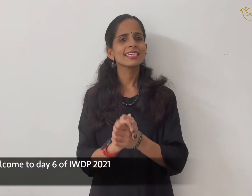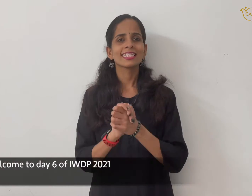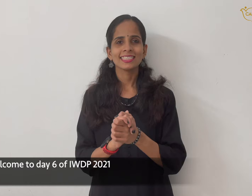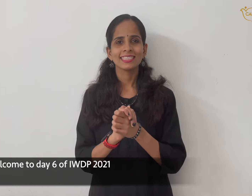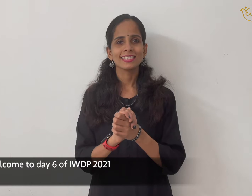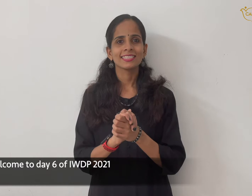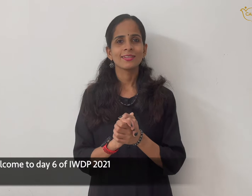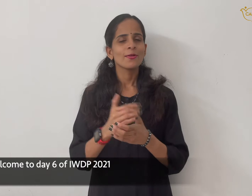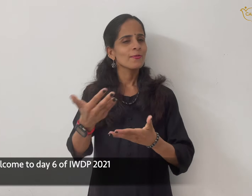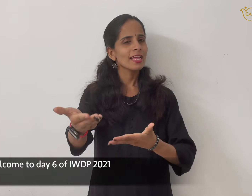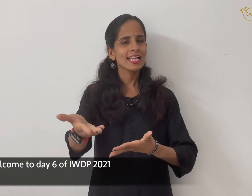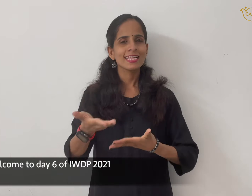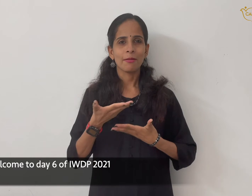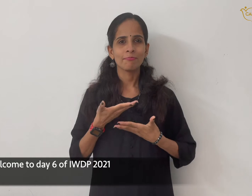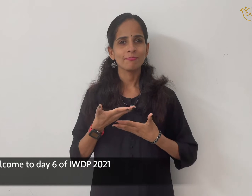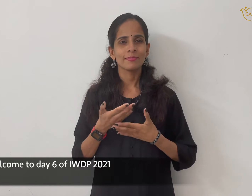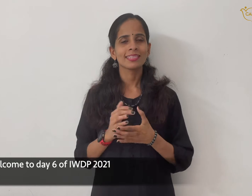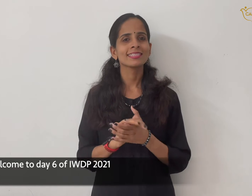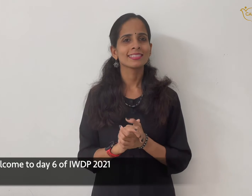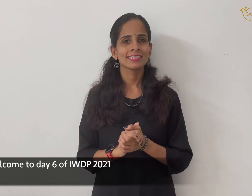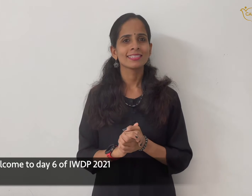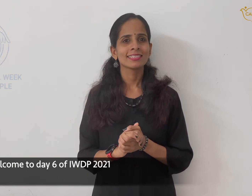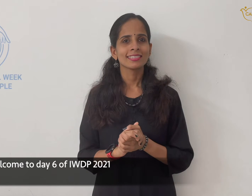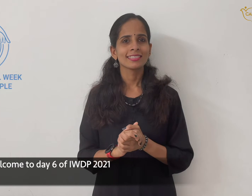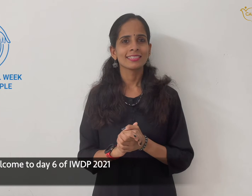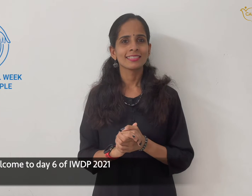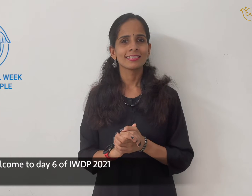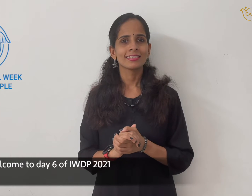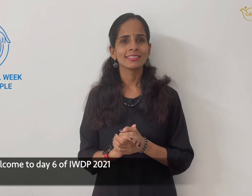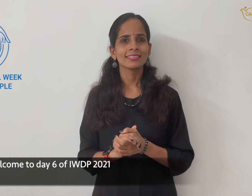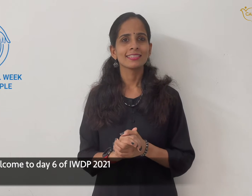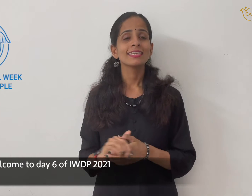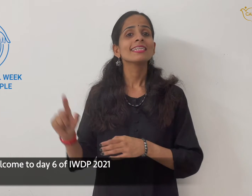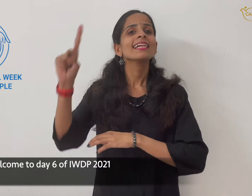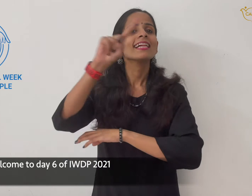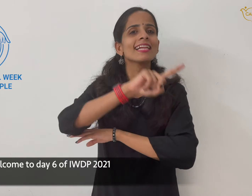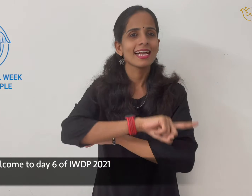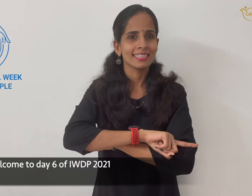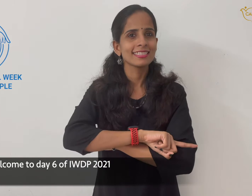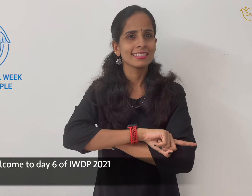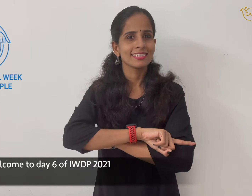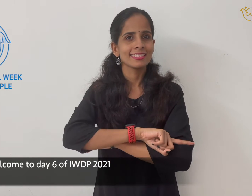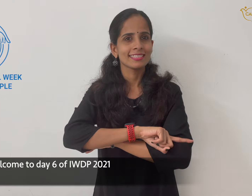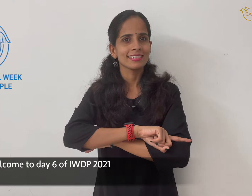Friends, welcome to day 6 of